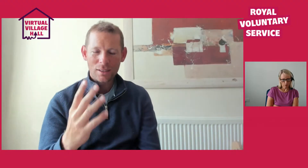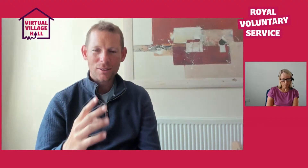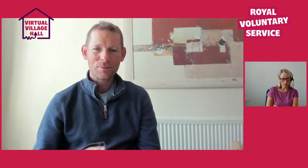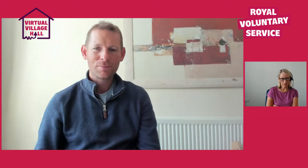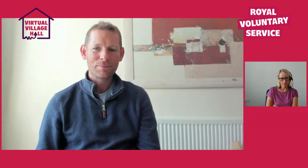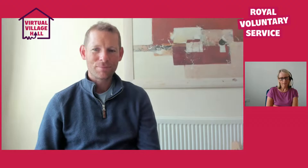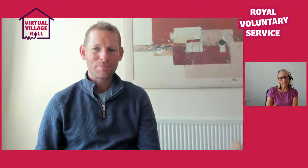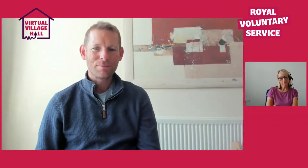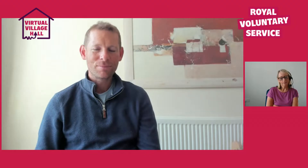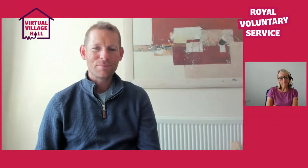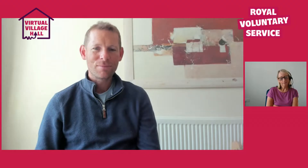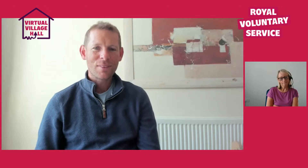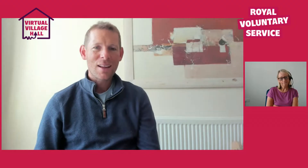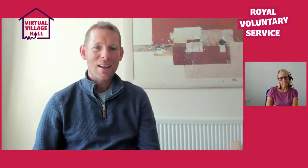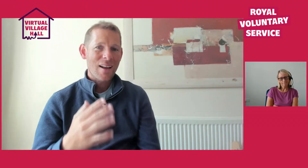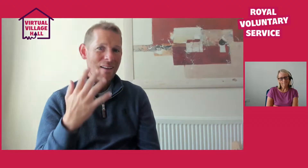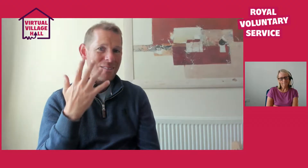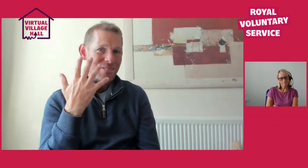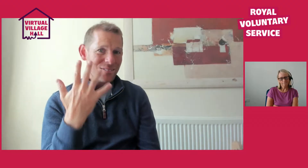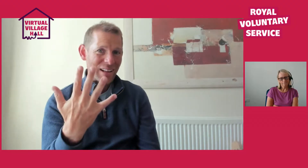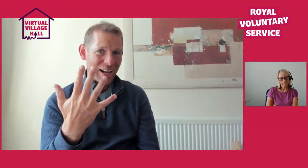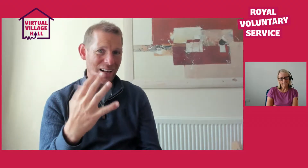4 o'clock.